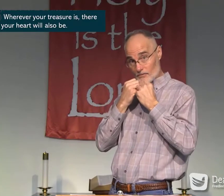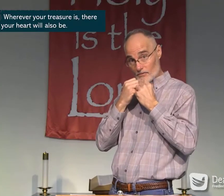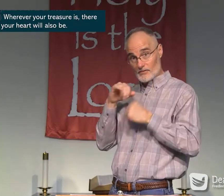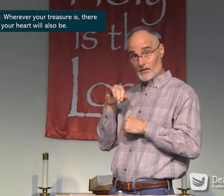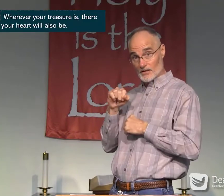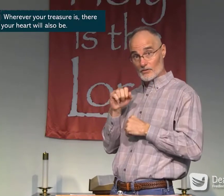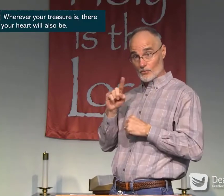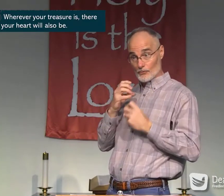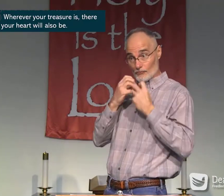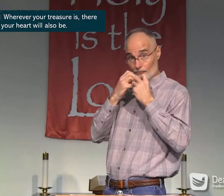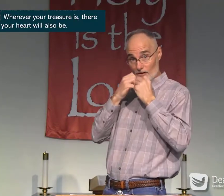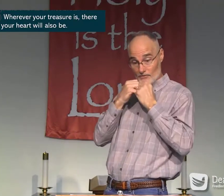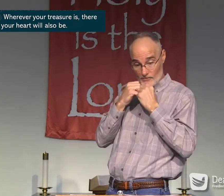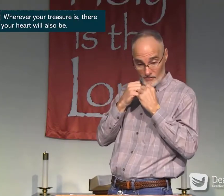Wherever your treasure is,